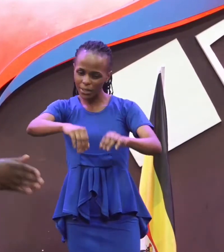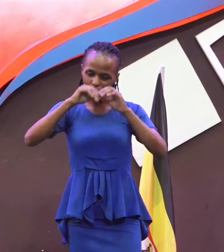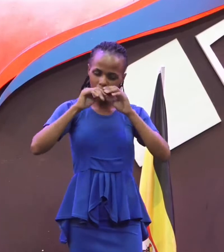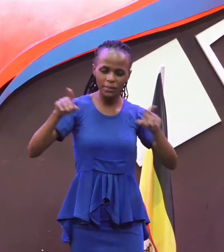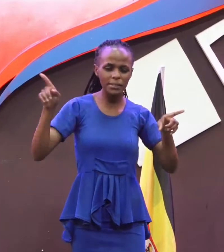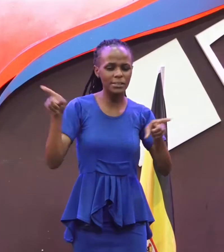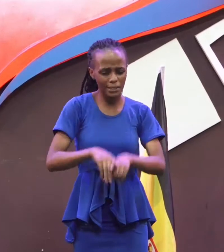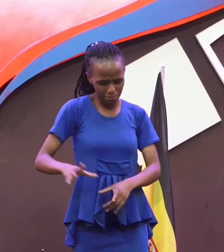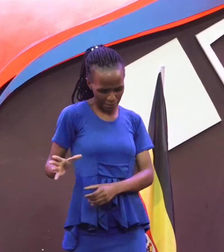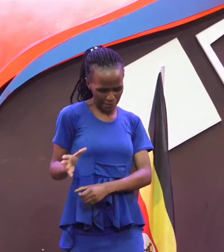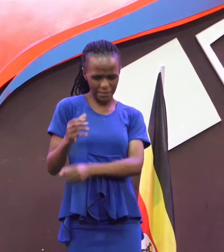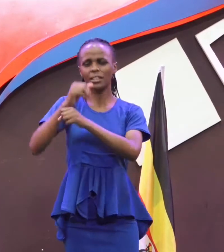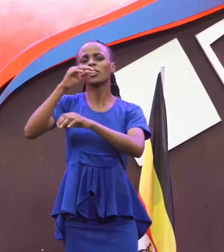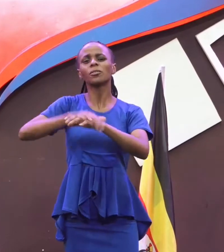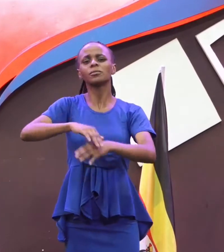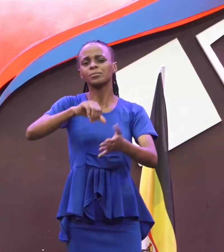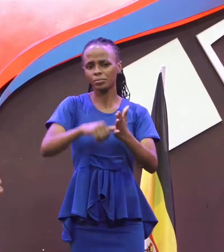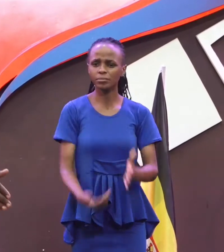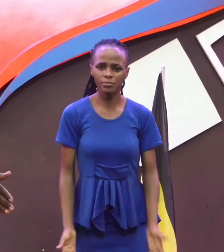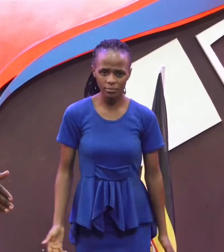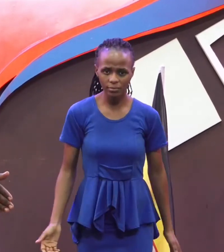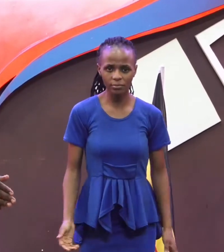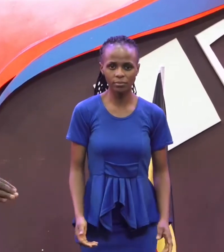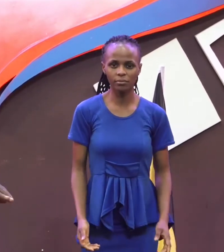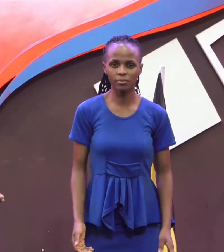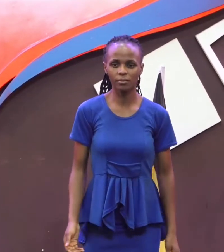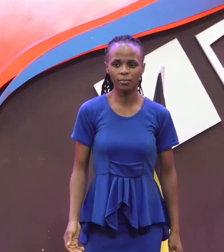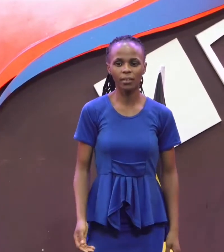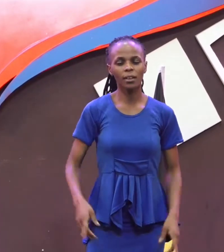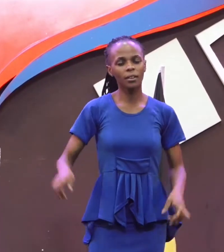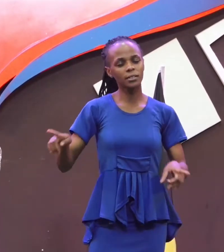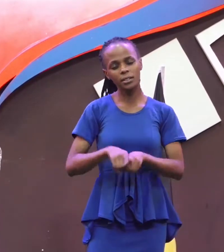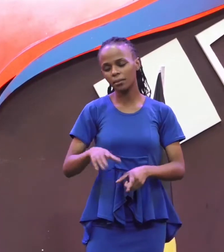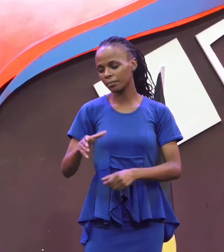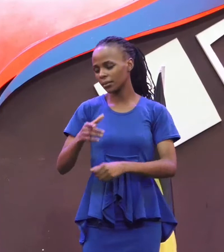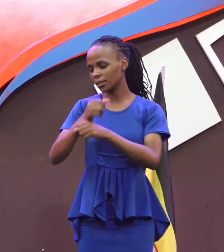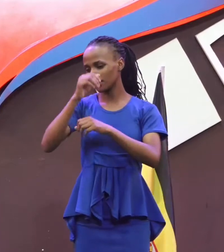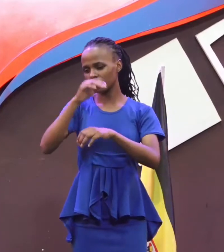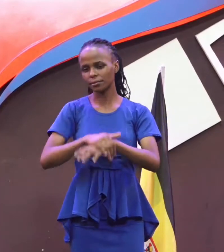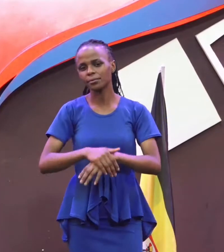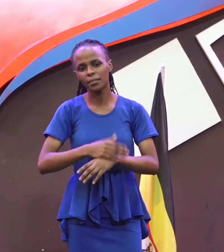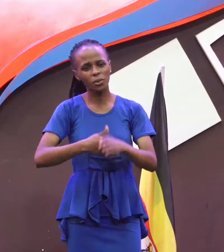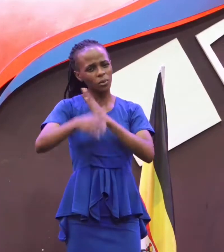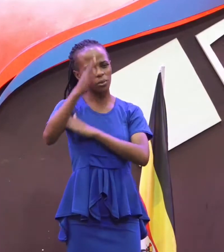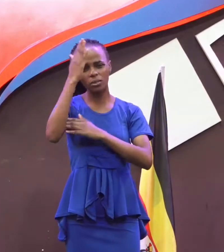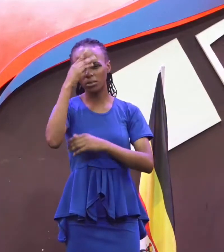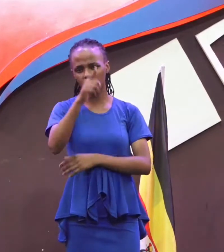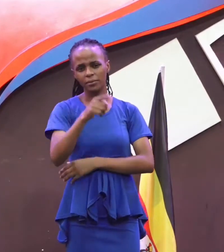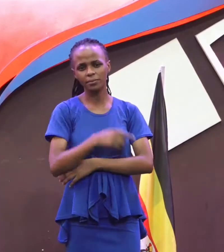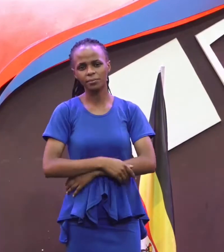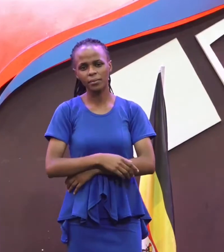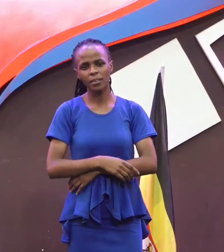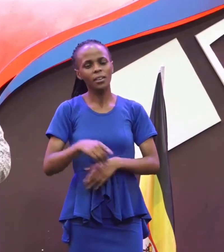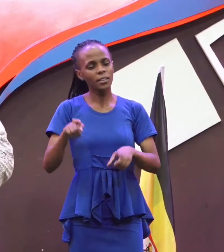seek. The side on which you took your blessing is the side you should cling on. It's the side you should Katonda akumanyi. The Lord knows